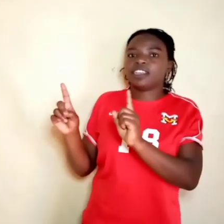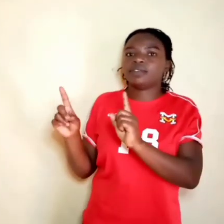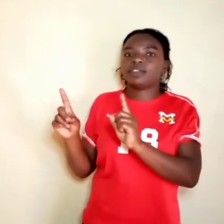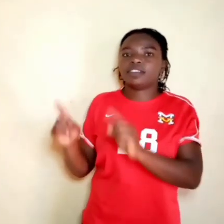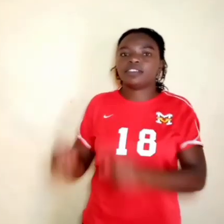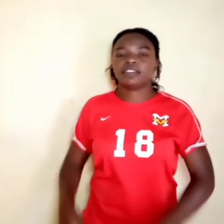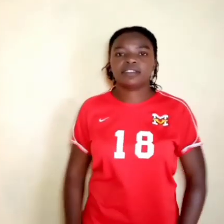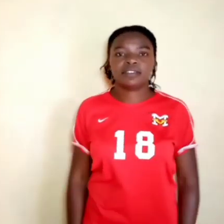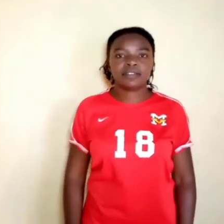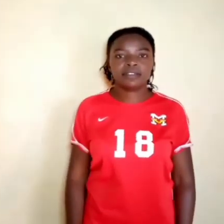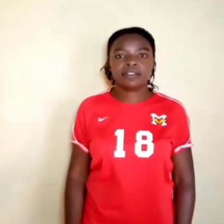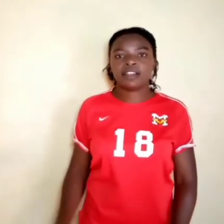themselves.